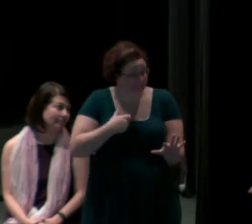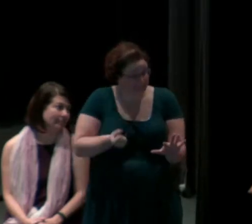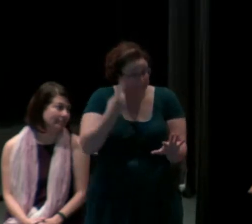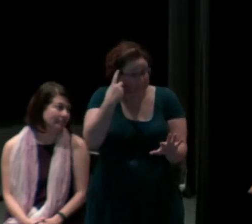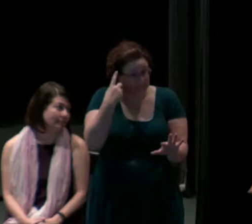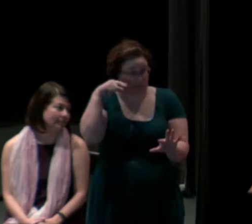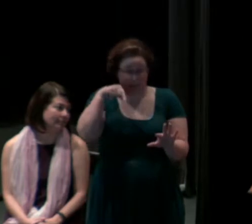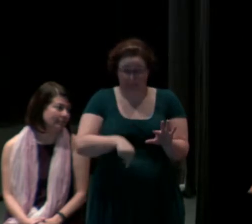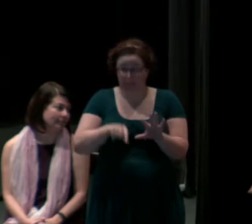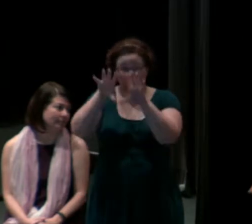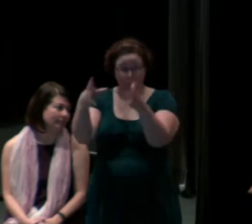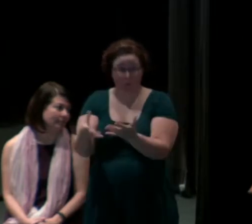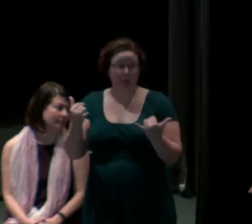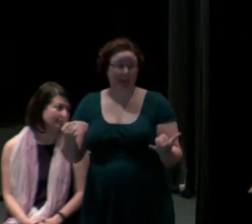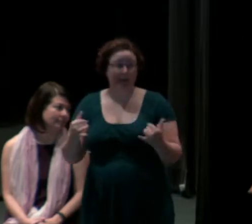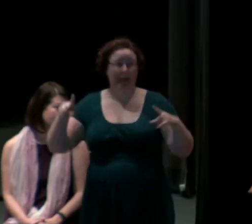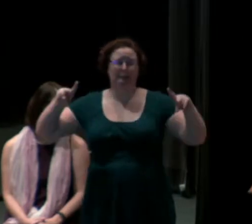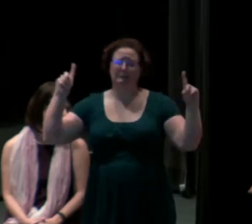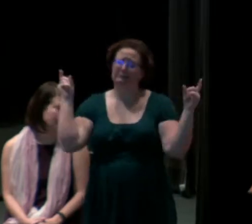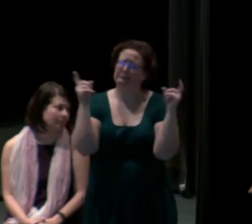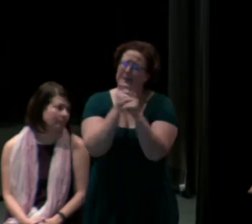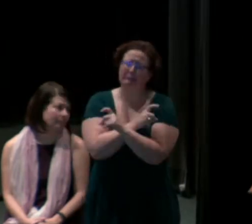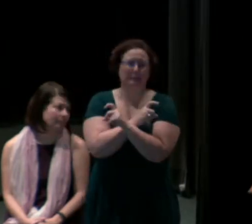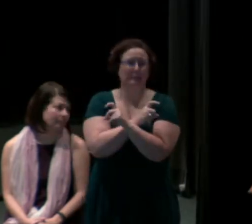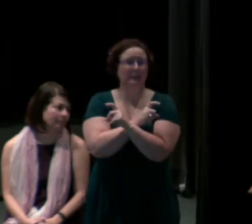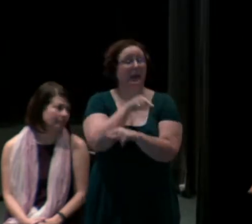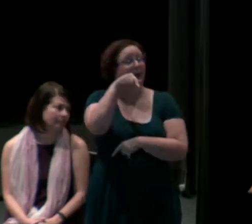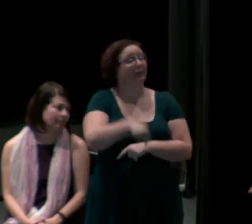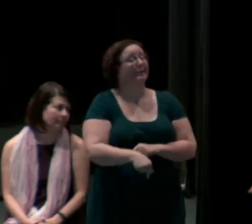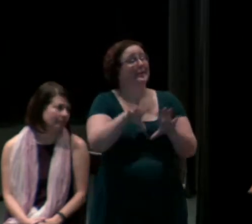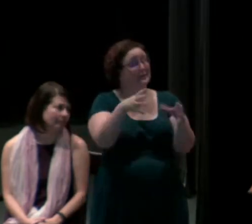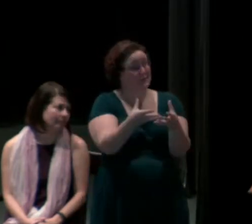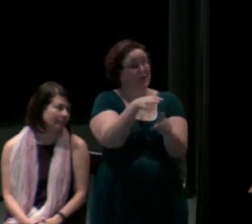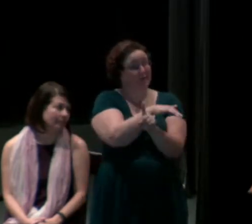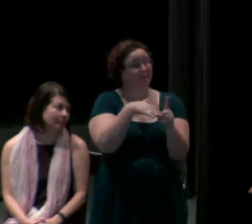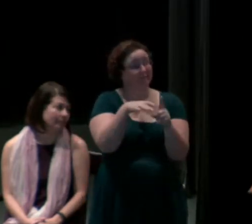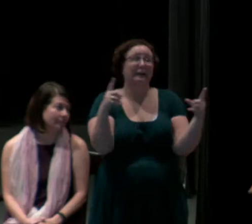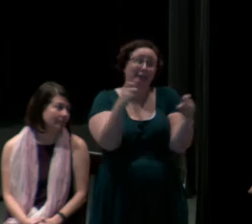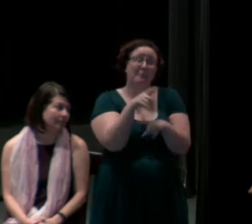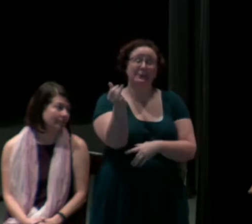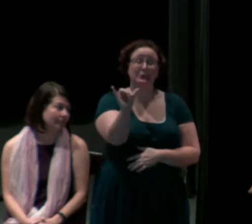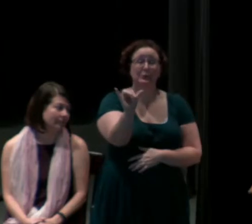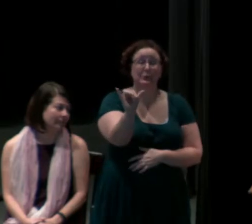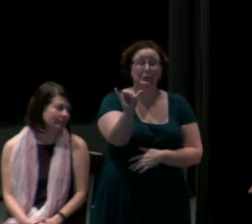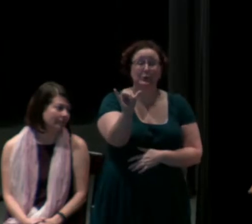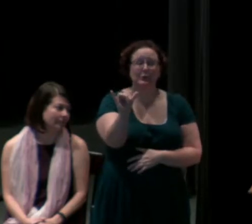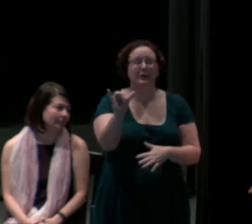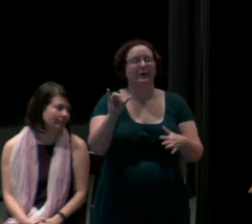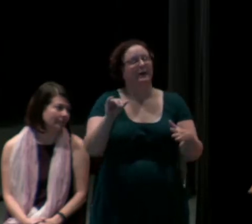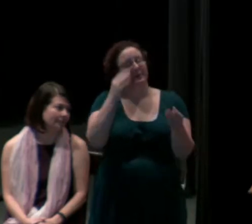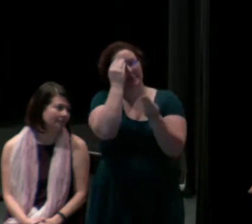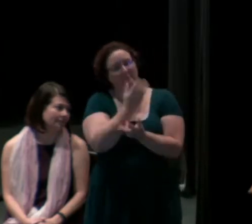It's a complex world out there, and it's a complex world in here. And I have to tell you, I am so